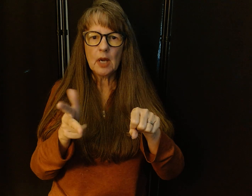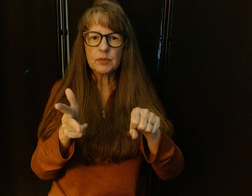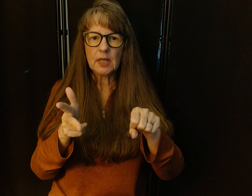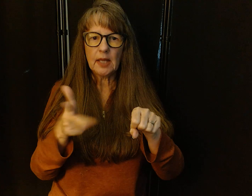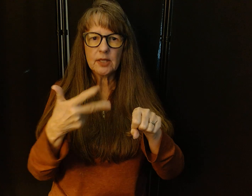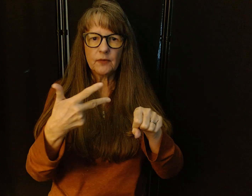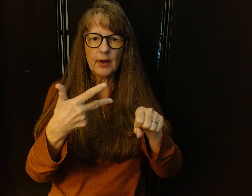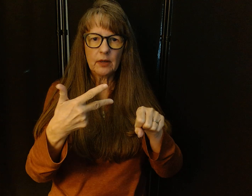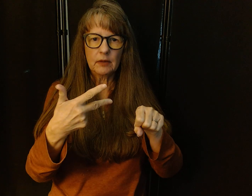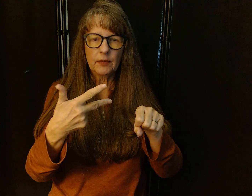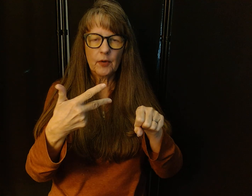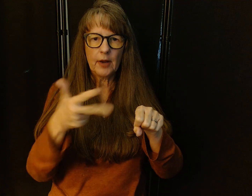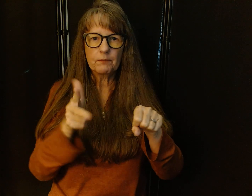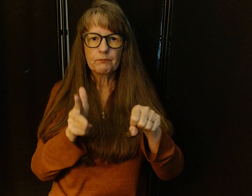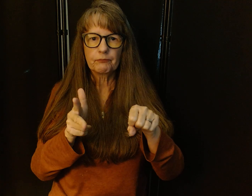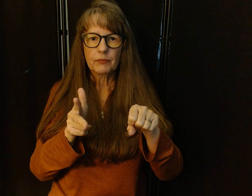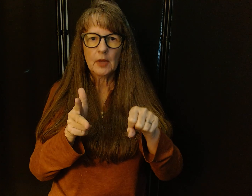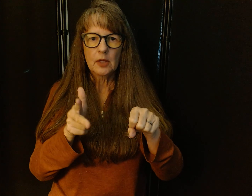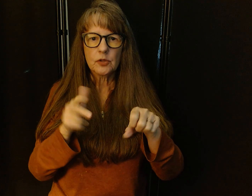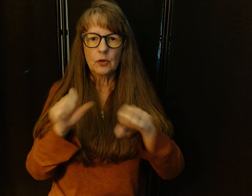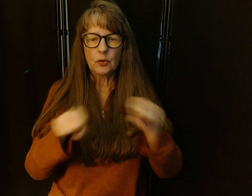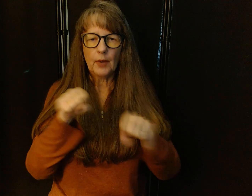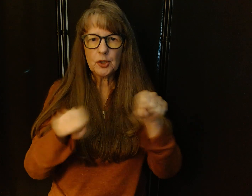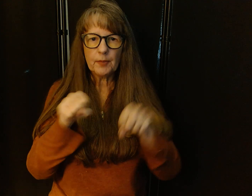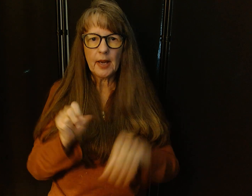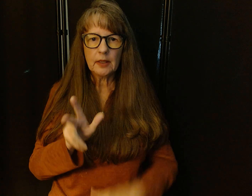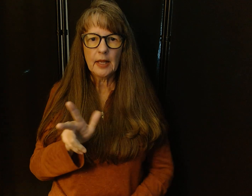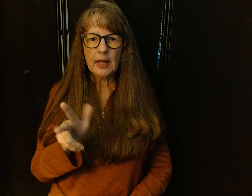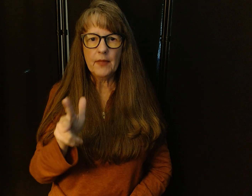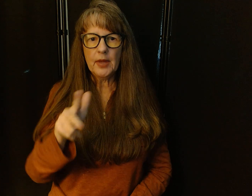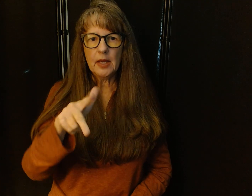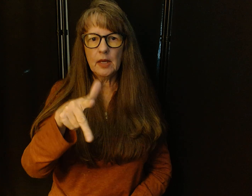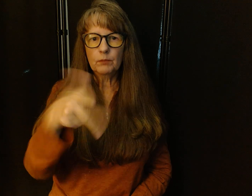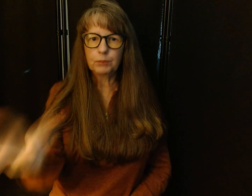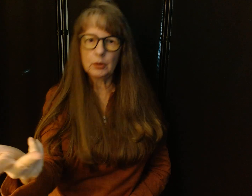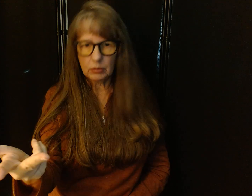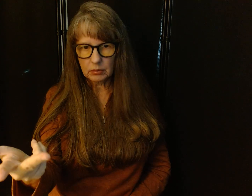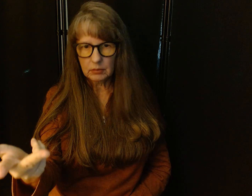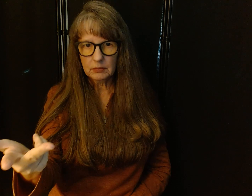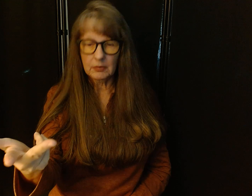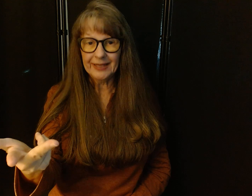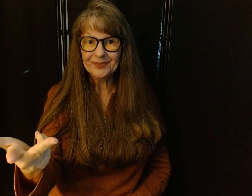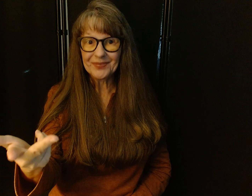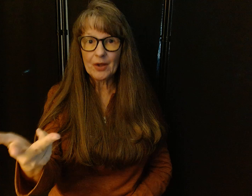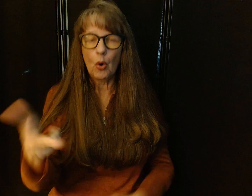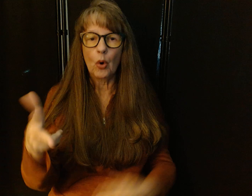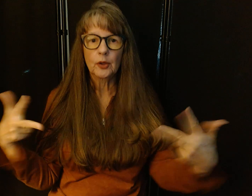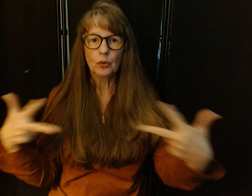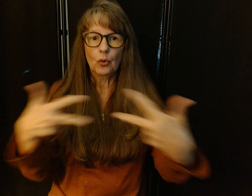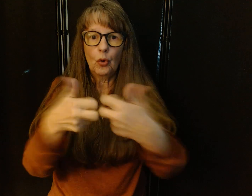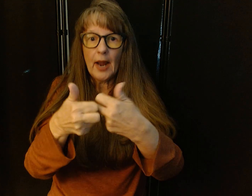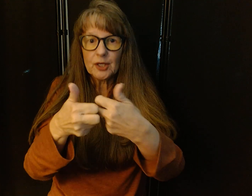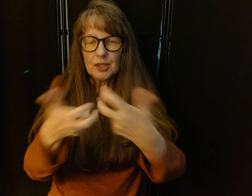the classifier, right? So you ride your bike and then right, or you crashed into